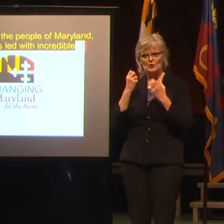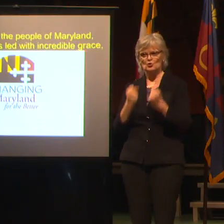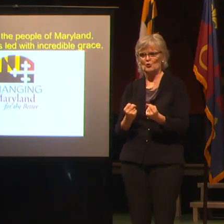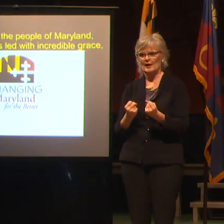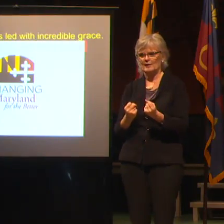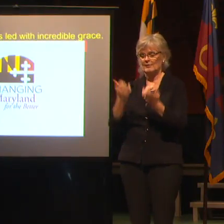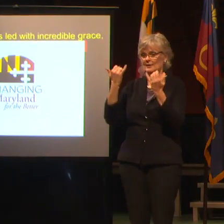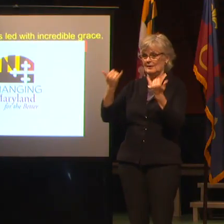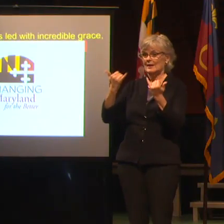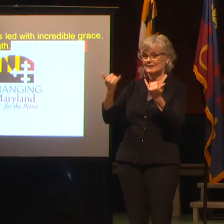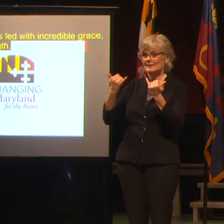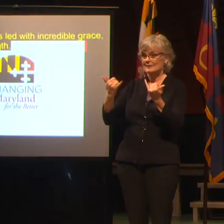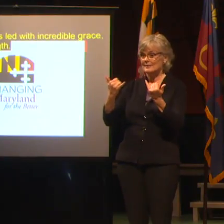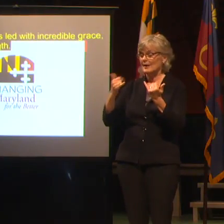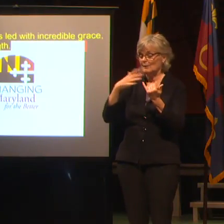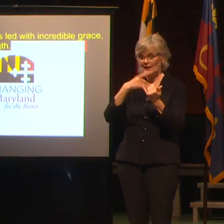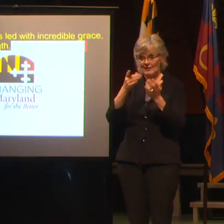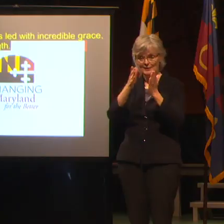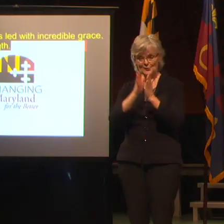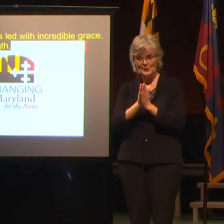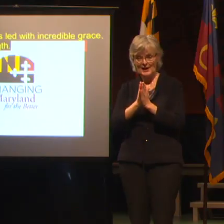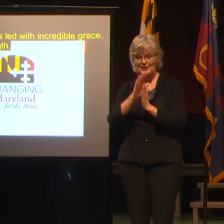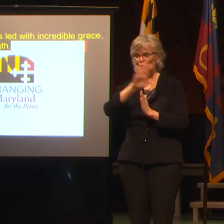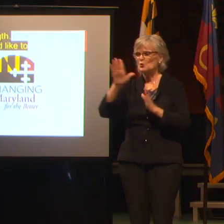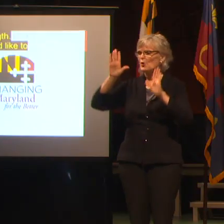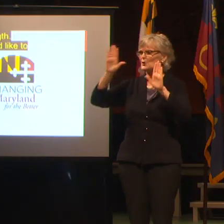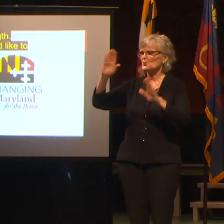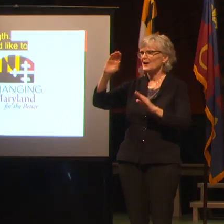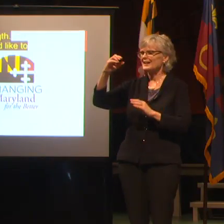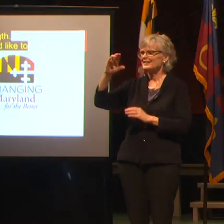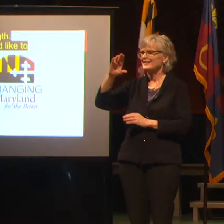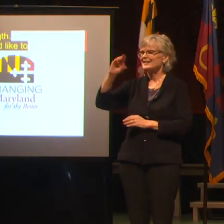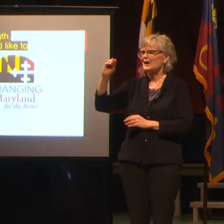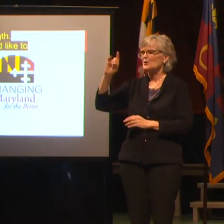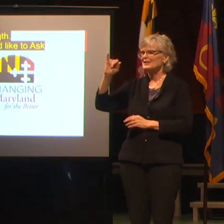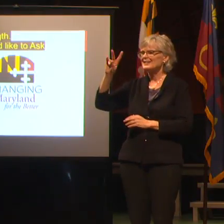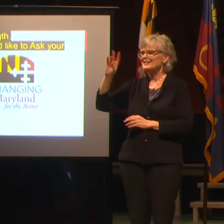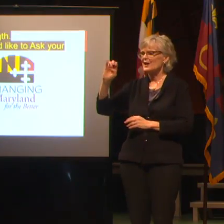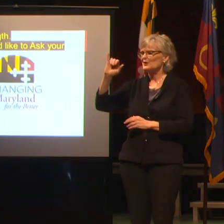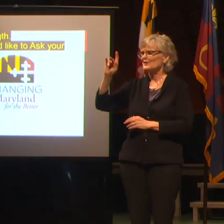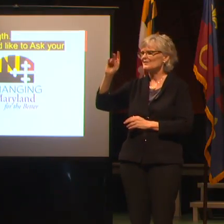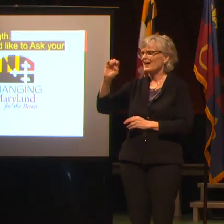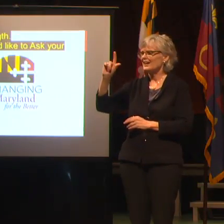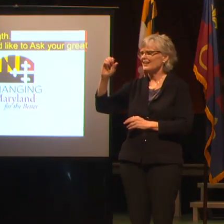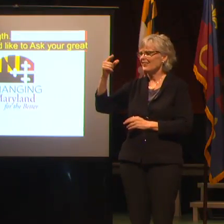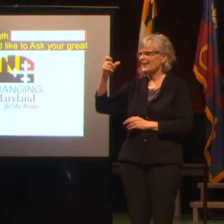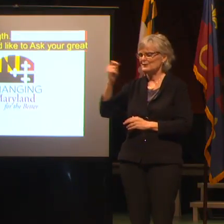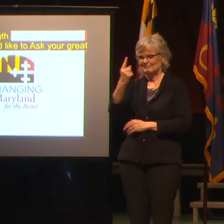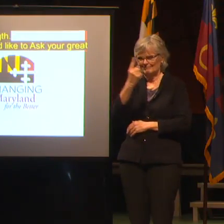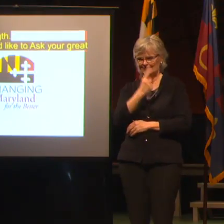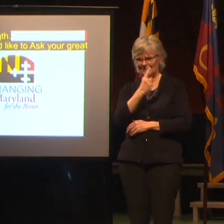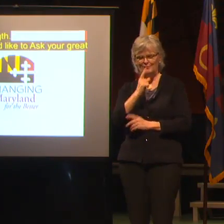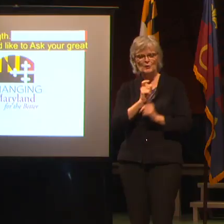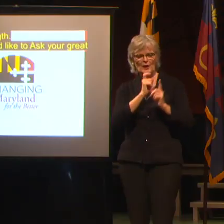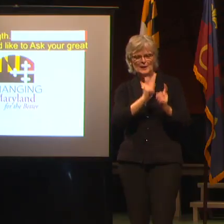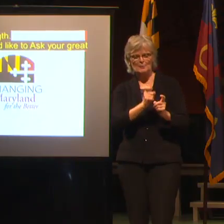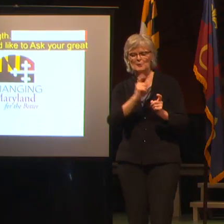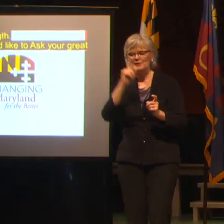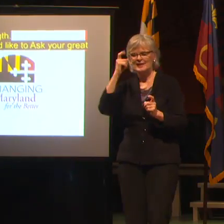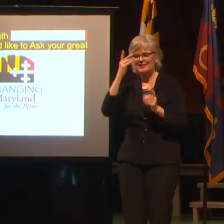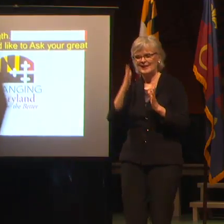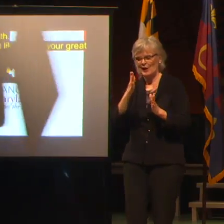At this time, I'd like to ask your great county executive, Ike Leggett, to please come forward so I can present him with a governor's citation for